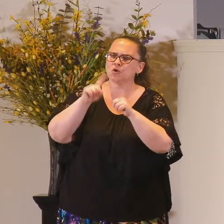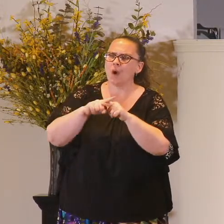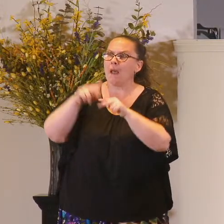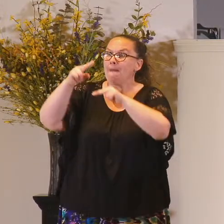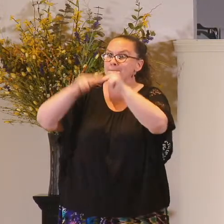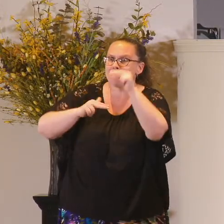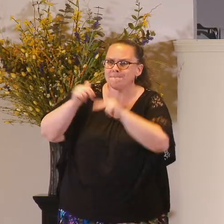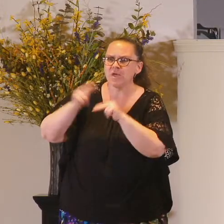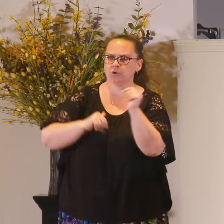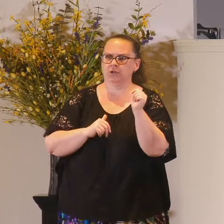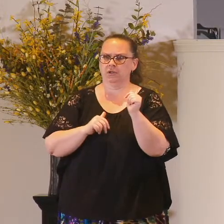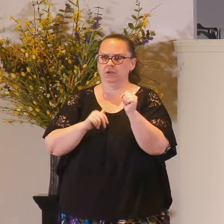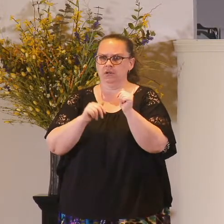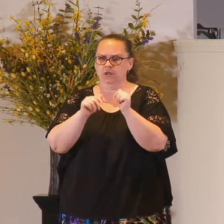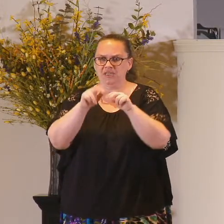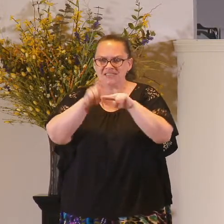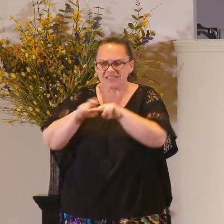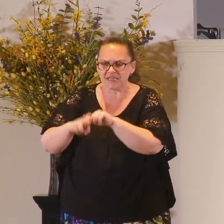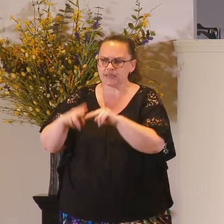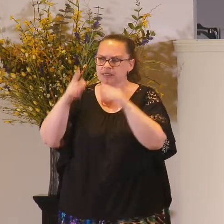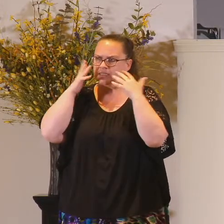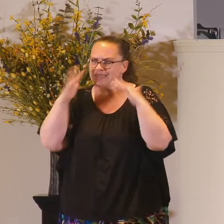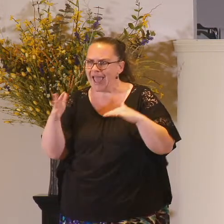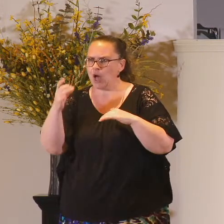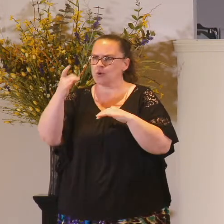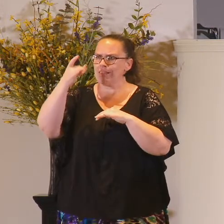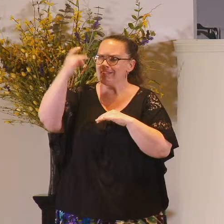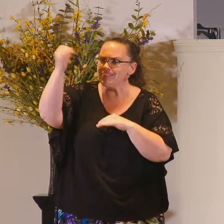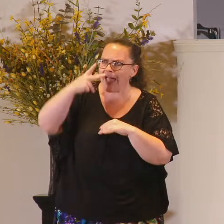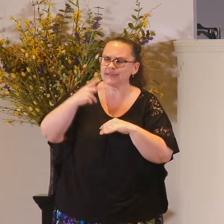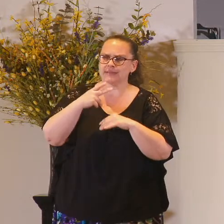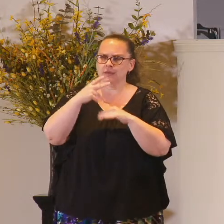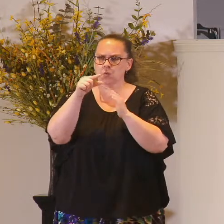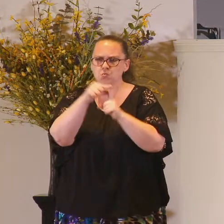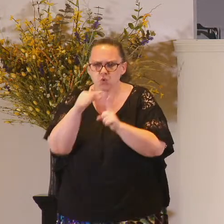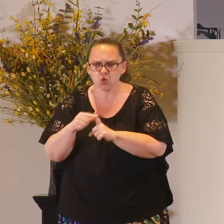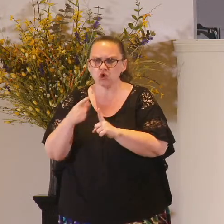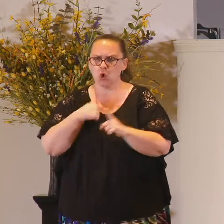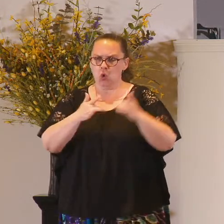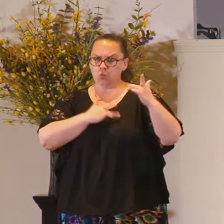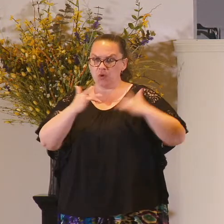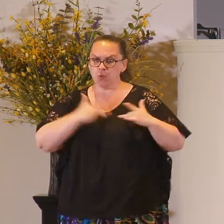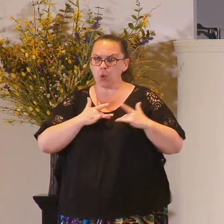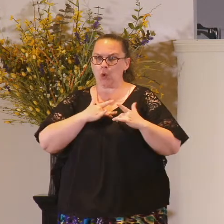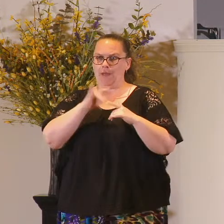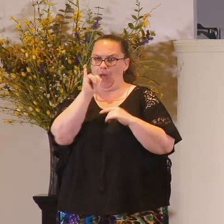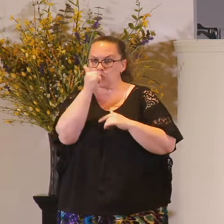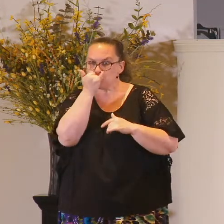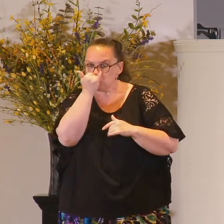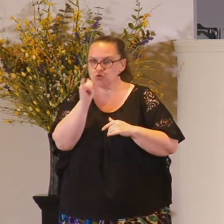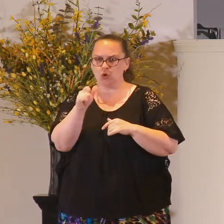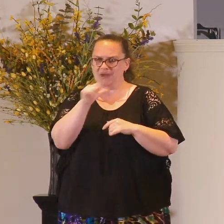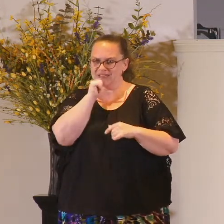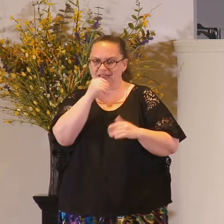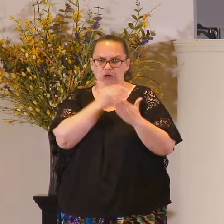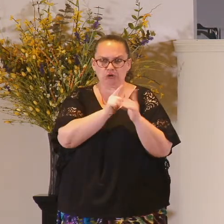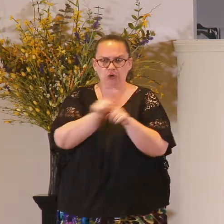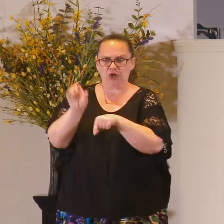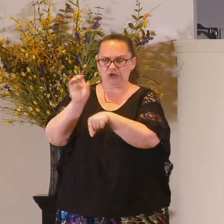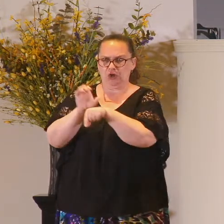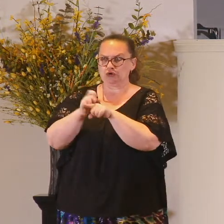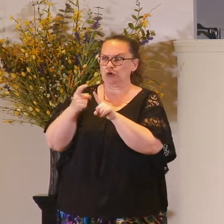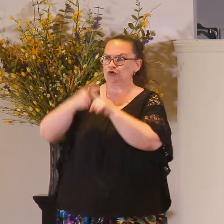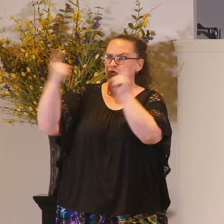and staffing and seating and sound and lighting and literature. We worry that our YouTube feed is not going to be as good as the church